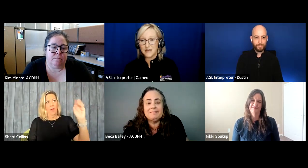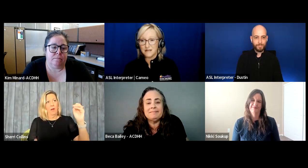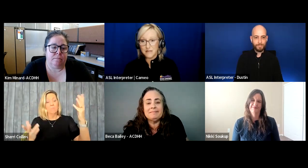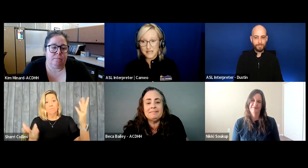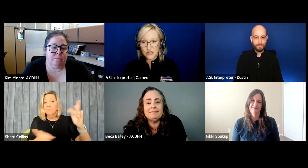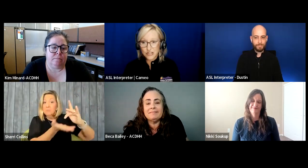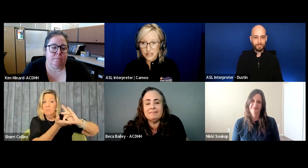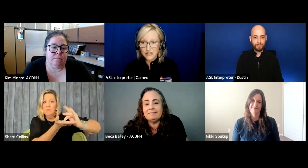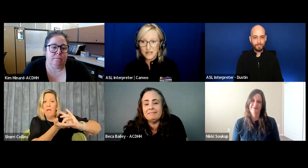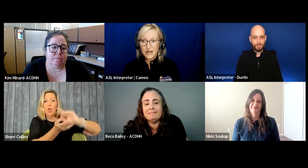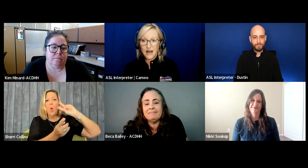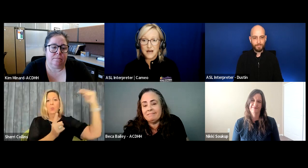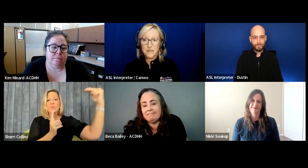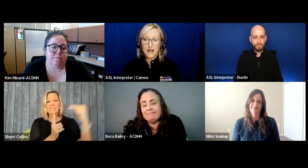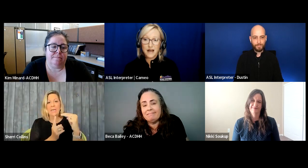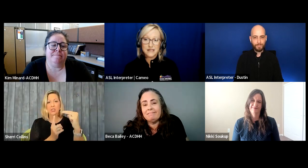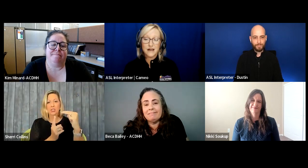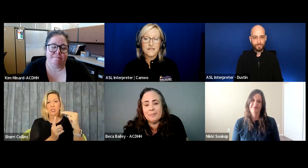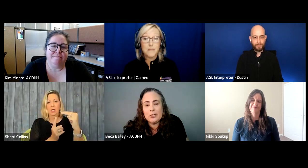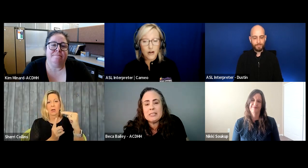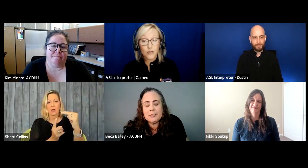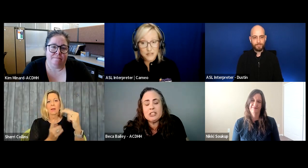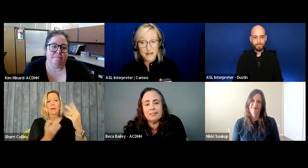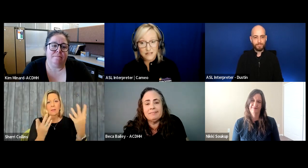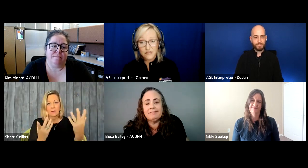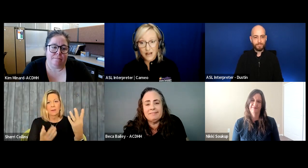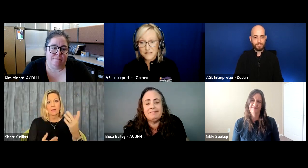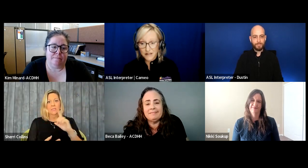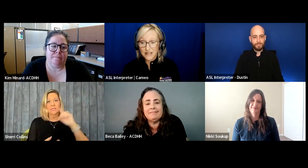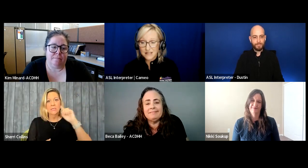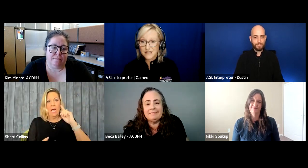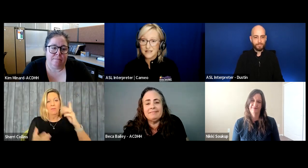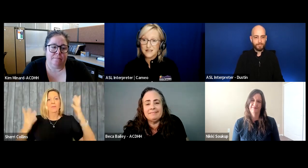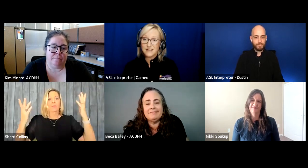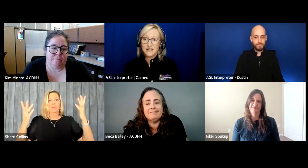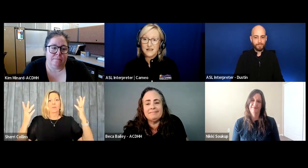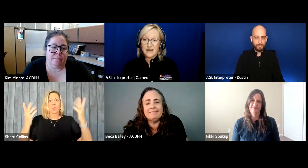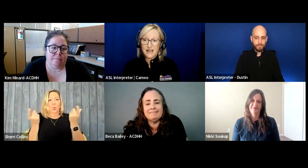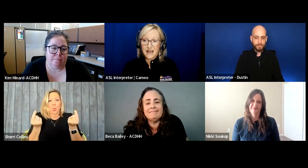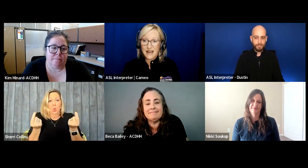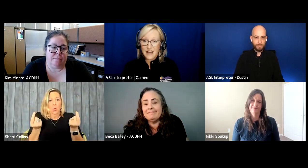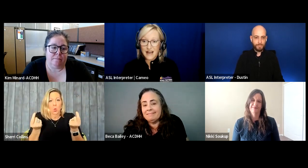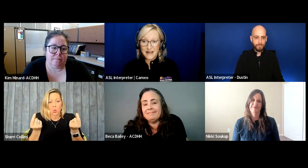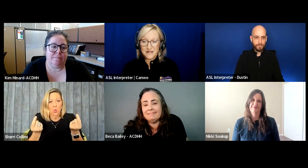has been misunderstood because of the medical perspective of deafness.